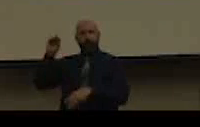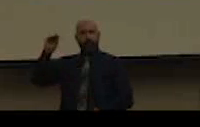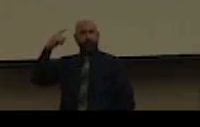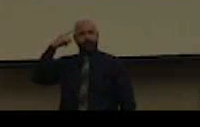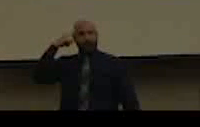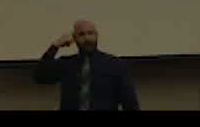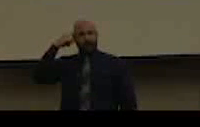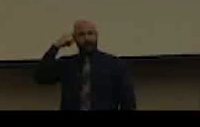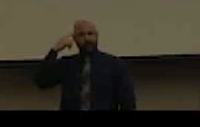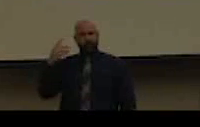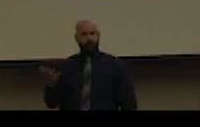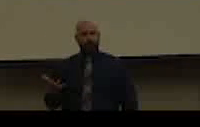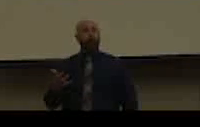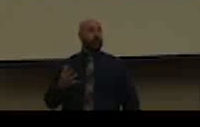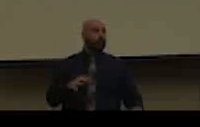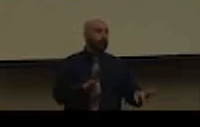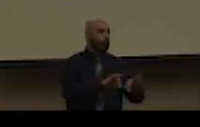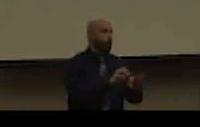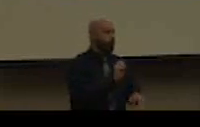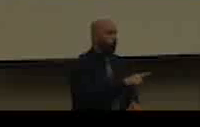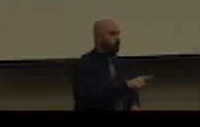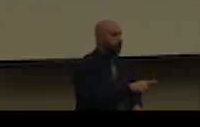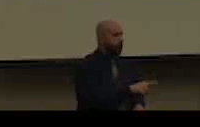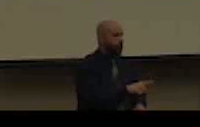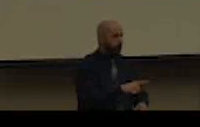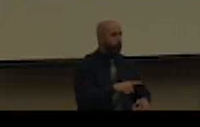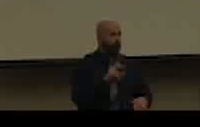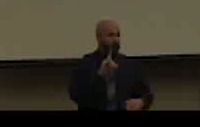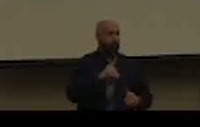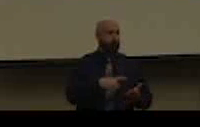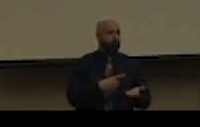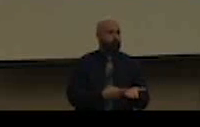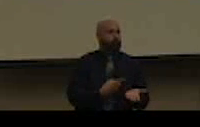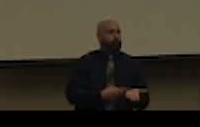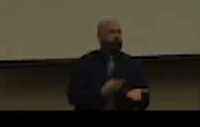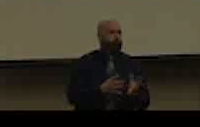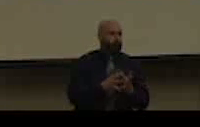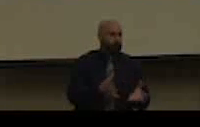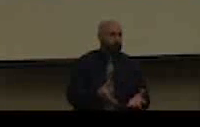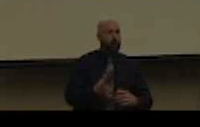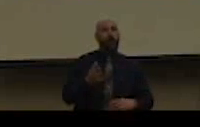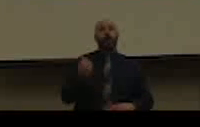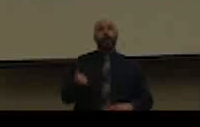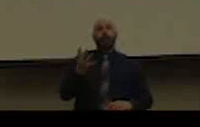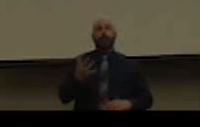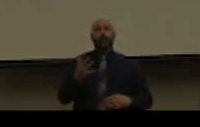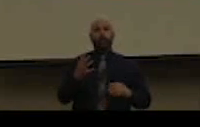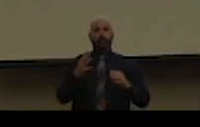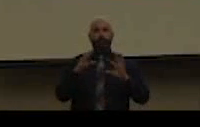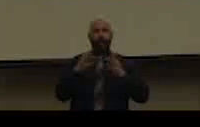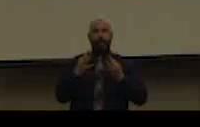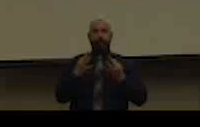this quite a bit. So, the number of family child cares is very small. I think